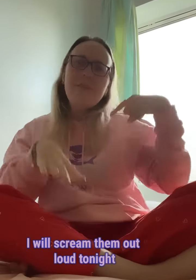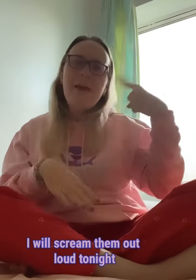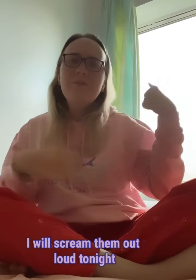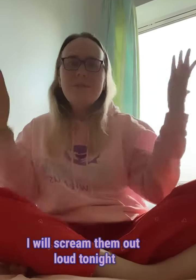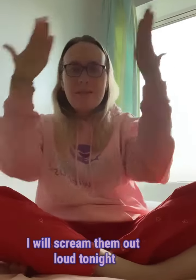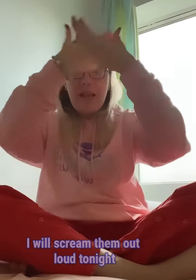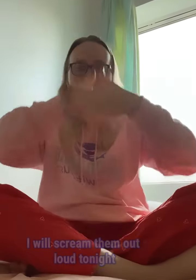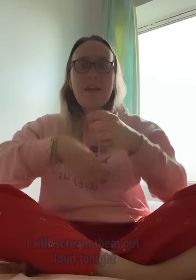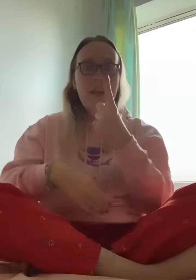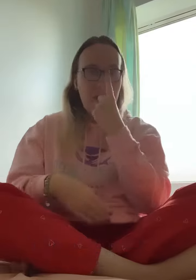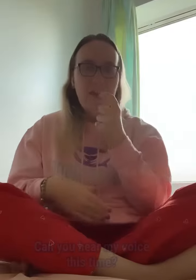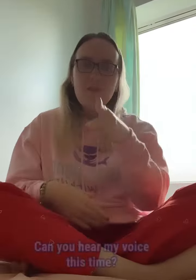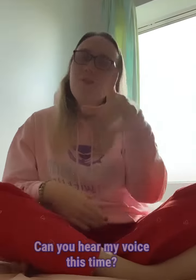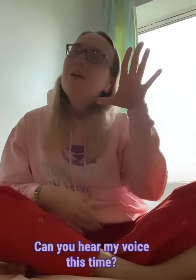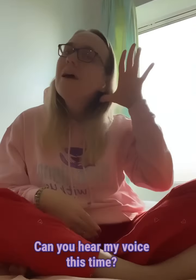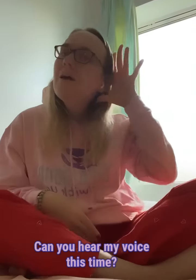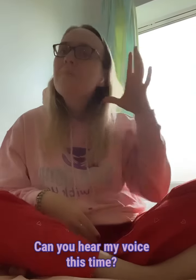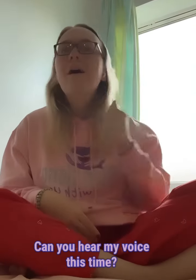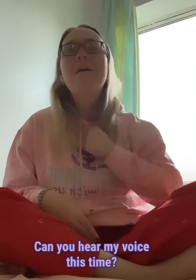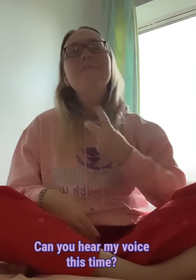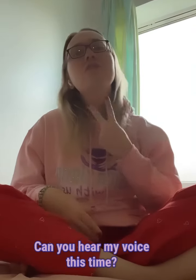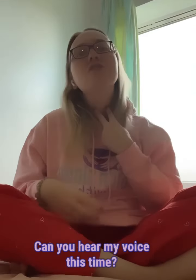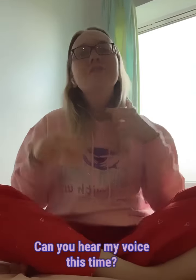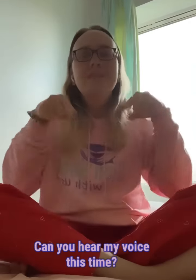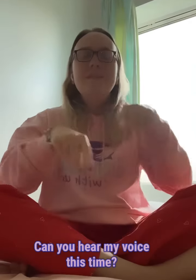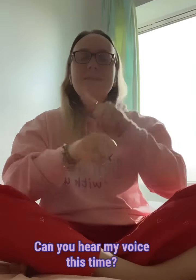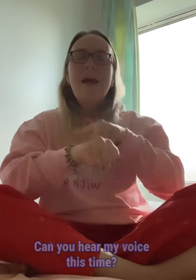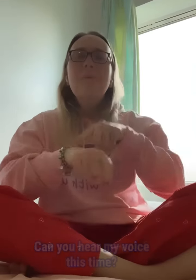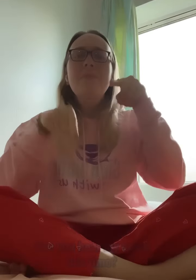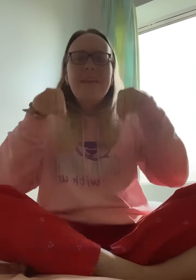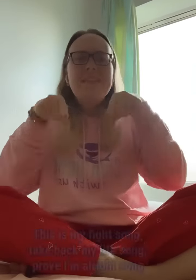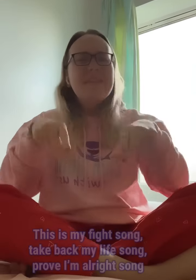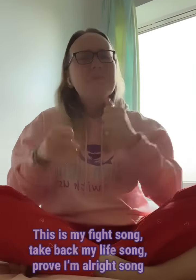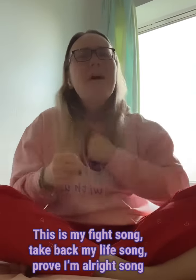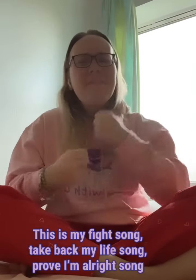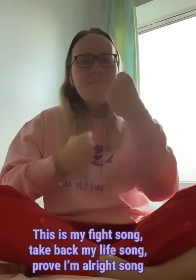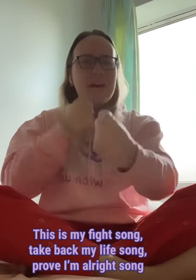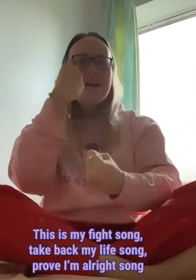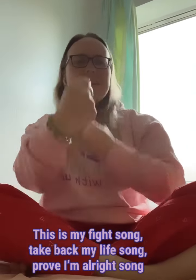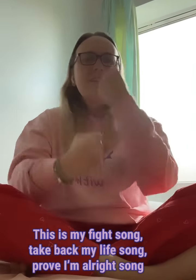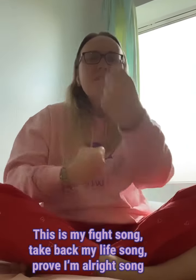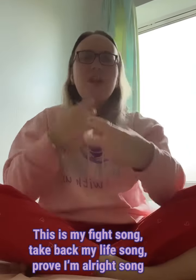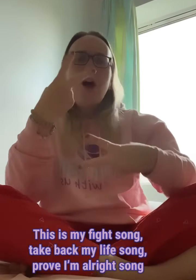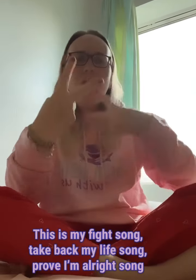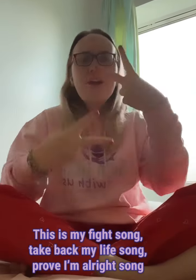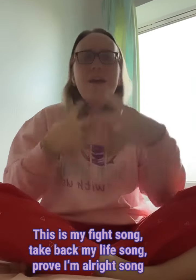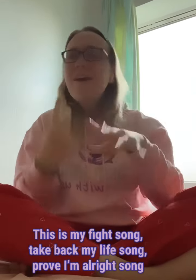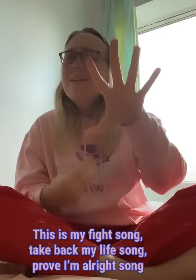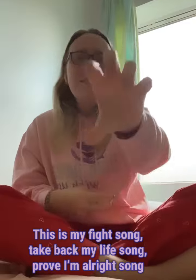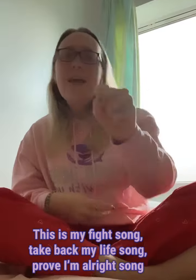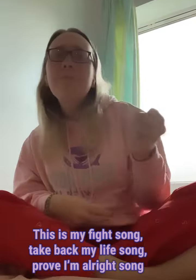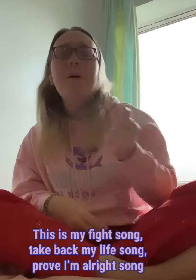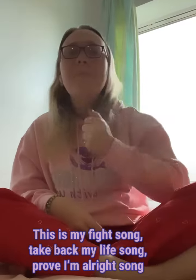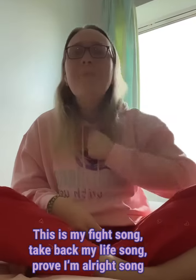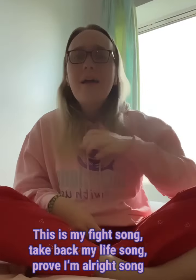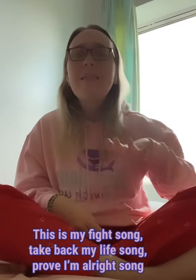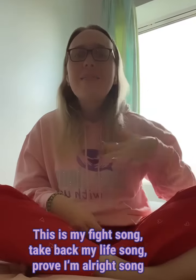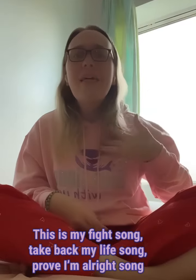loud tonight. Can you hear my voice this time? This is my fight song. Take back my